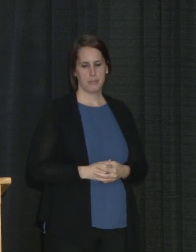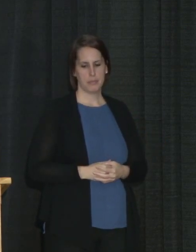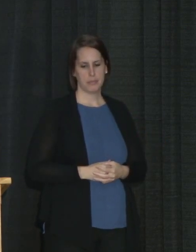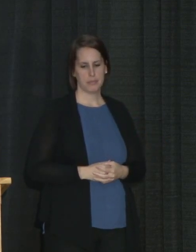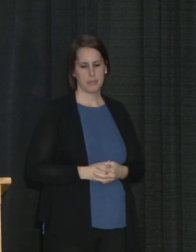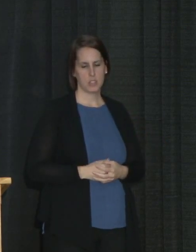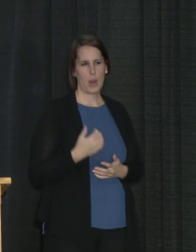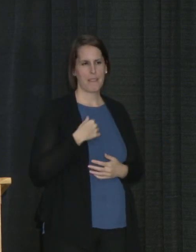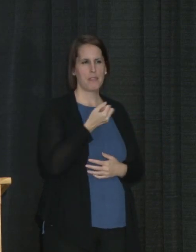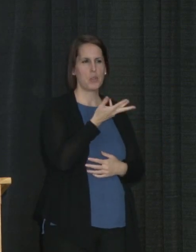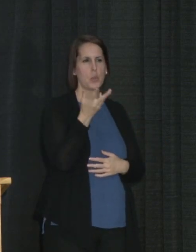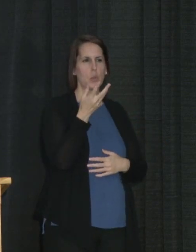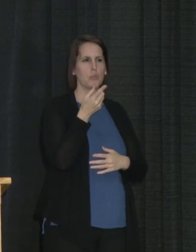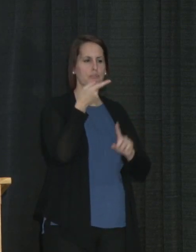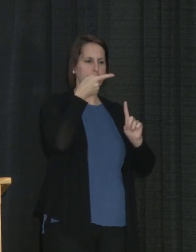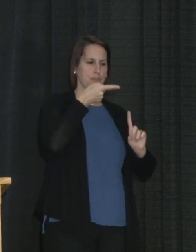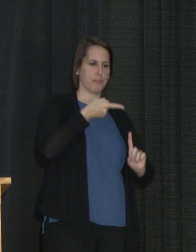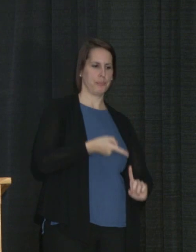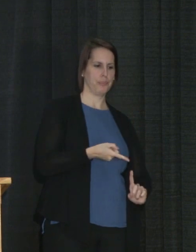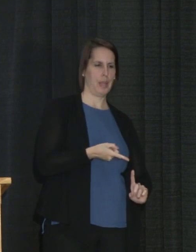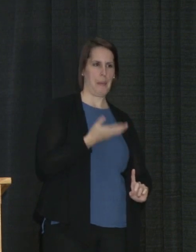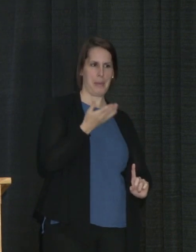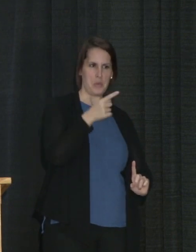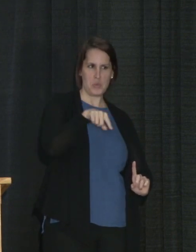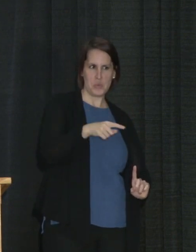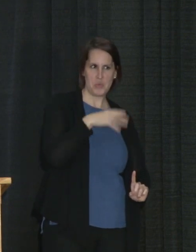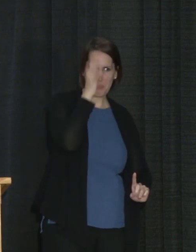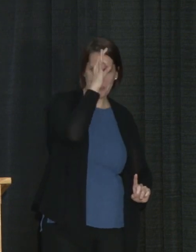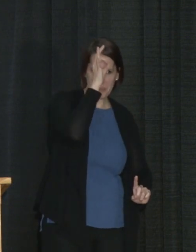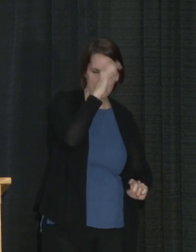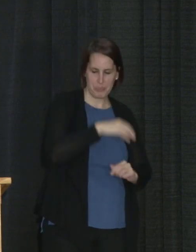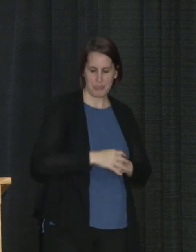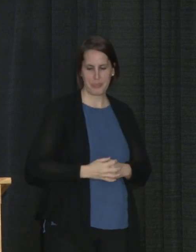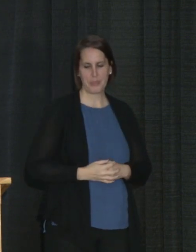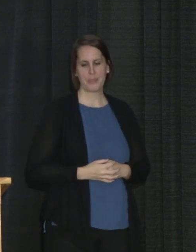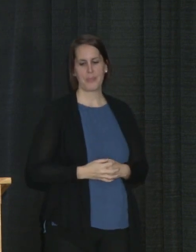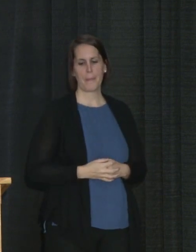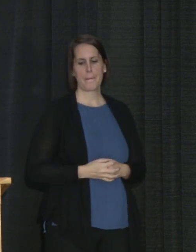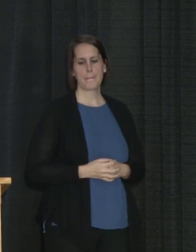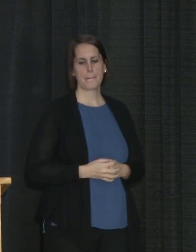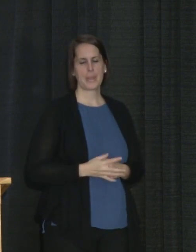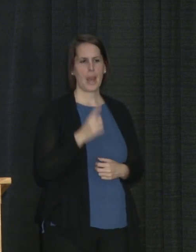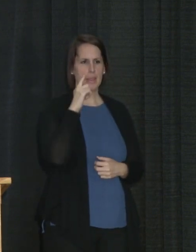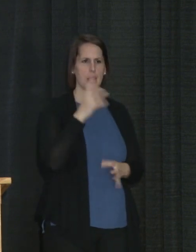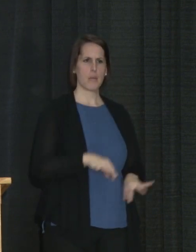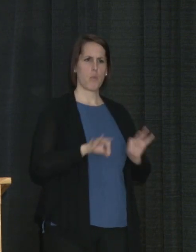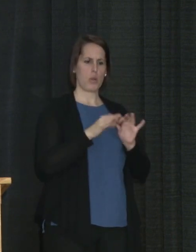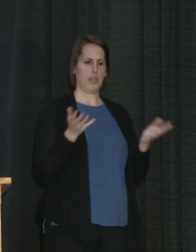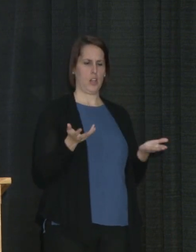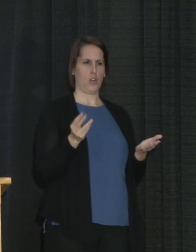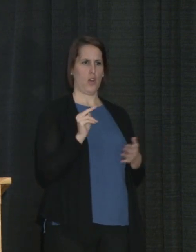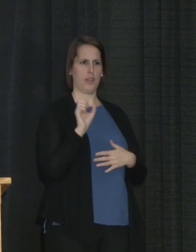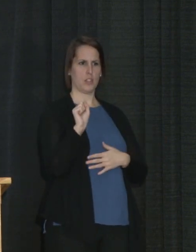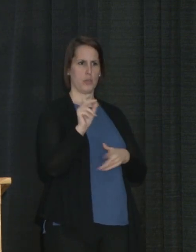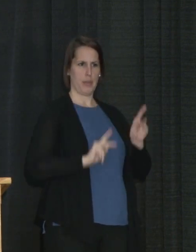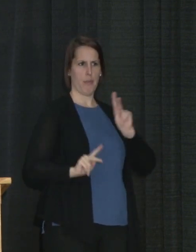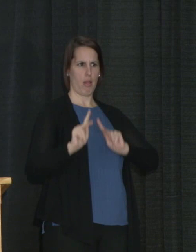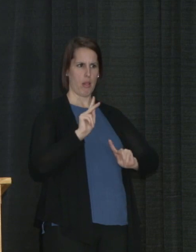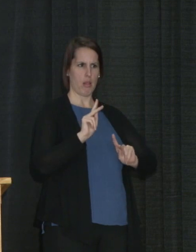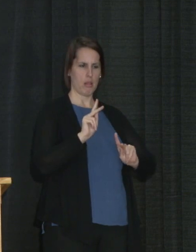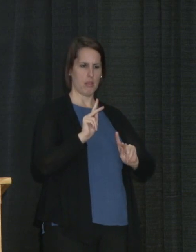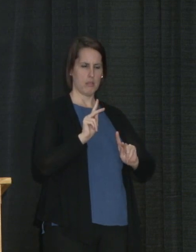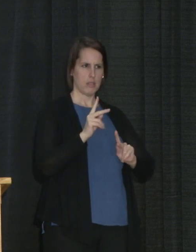a few facts that you may not be aware of, and I think it's important for us as all Nova Scotians to reflect that we